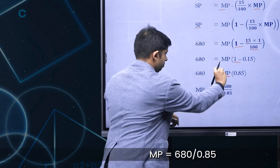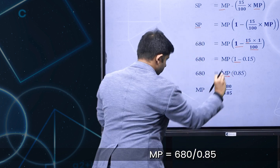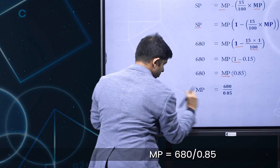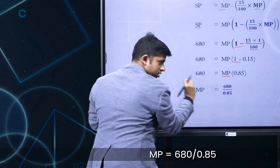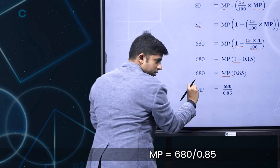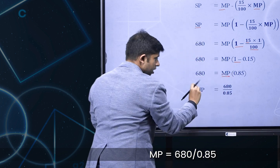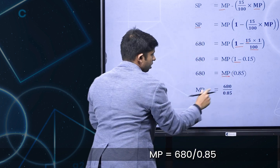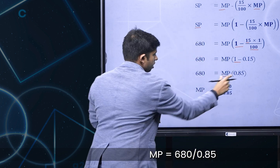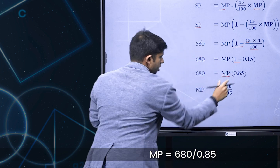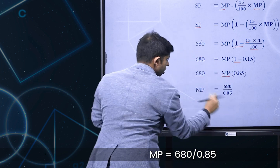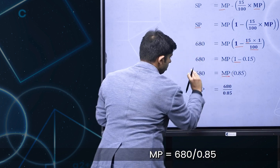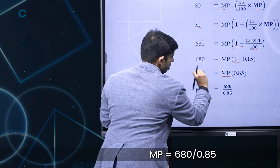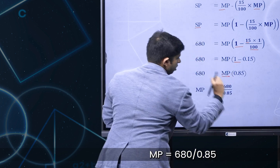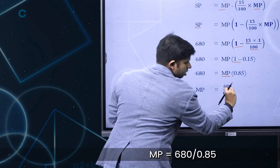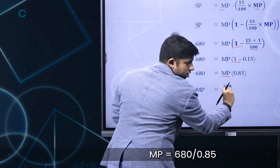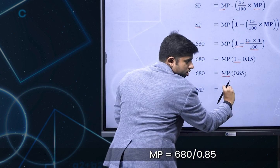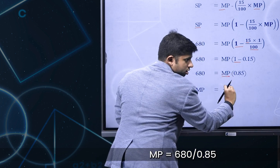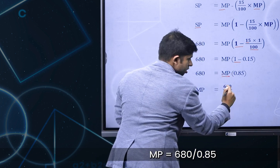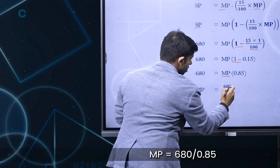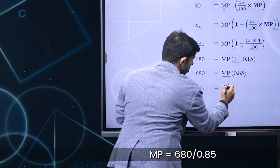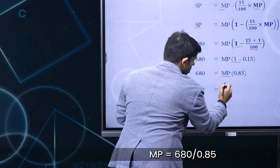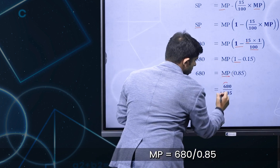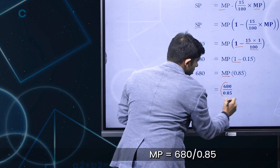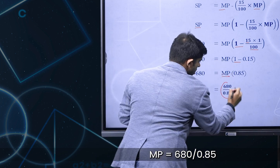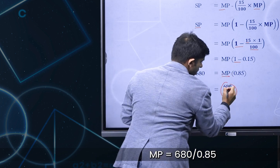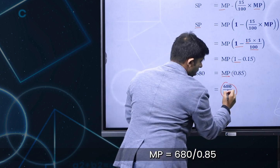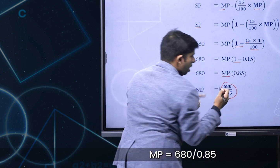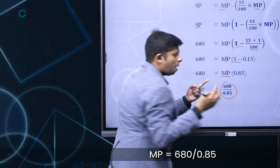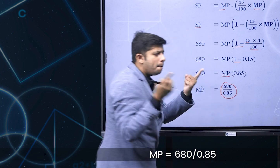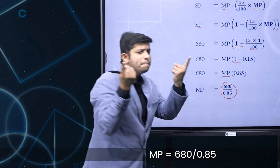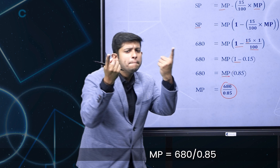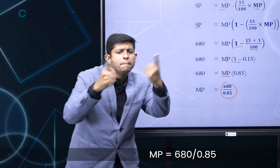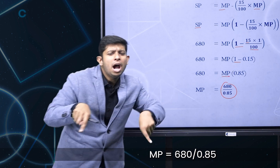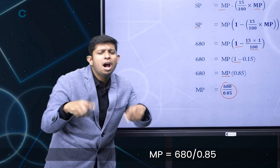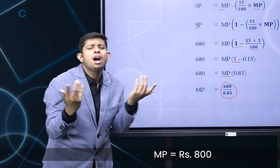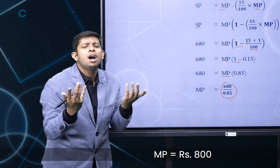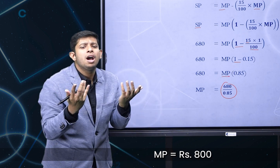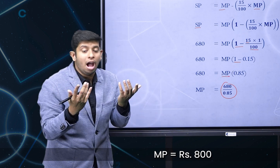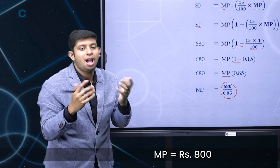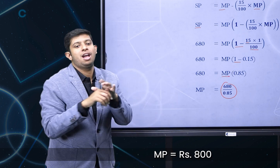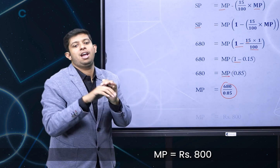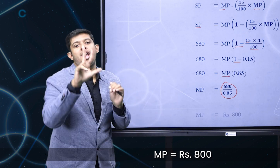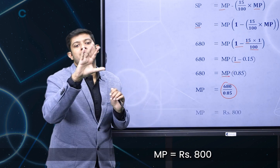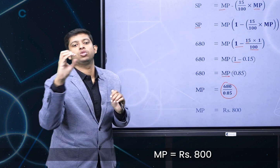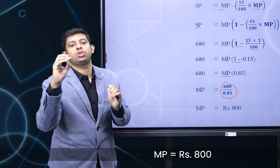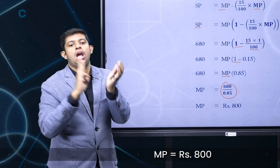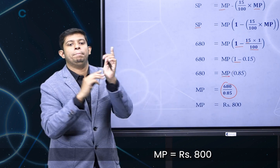Marked price equals to 680 by 0.85. Marked price equals to